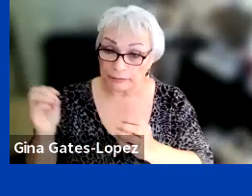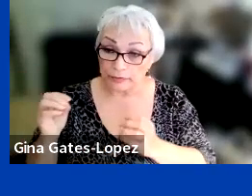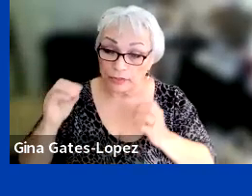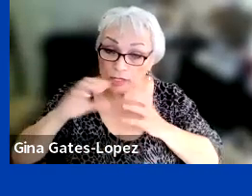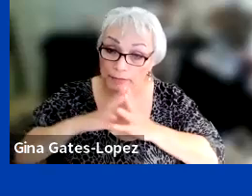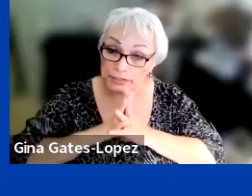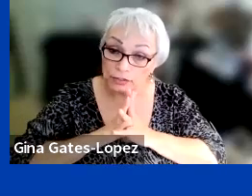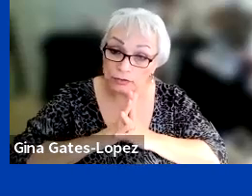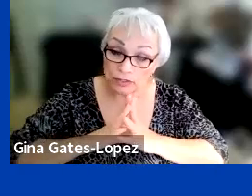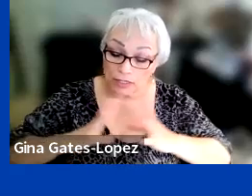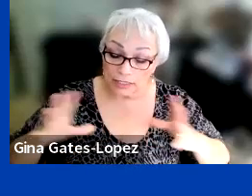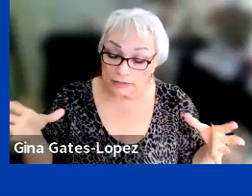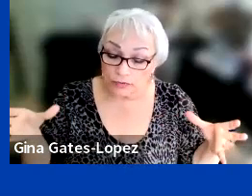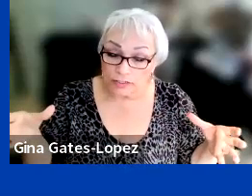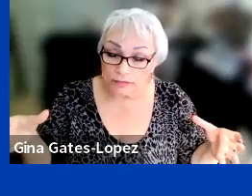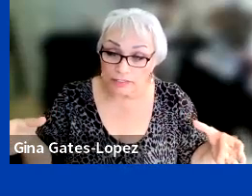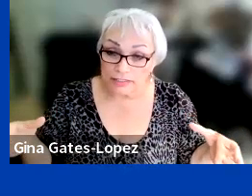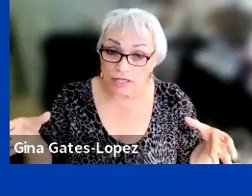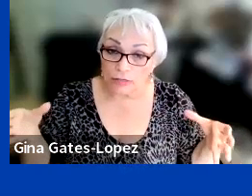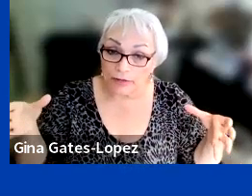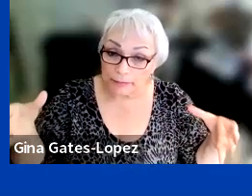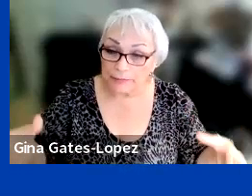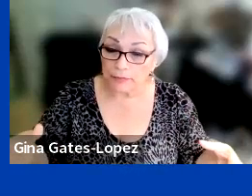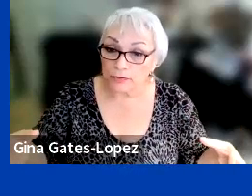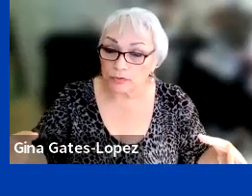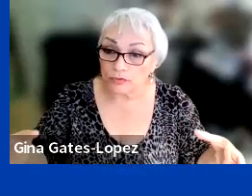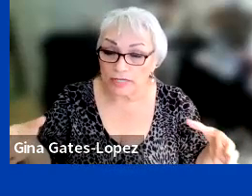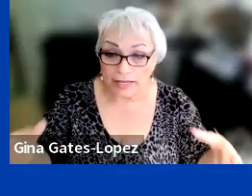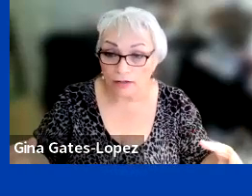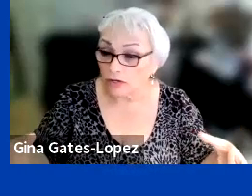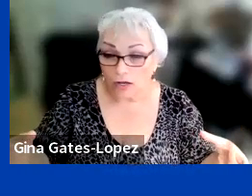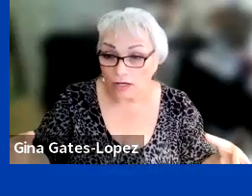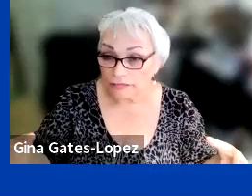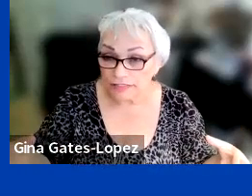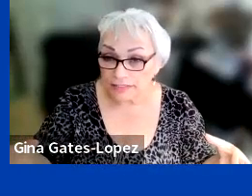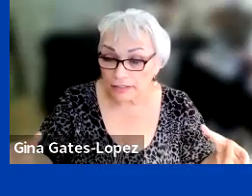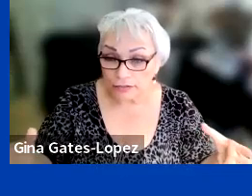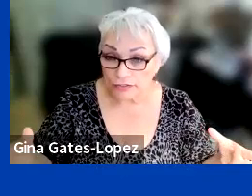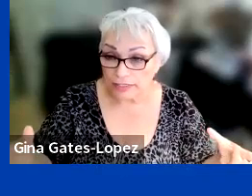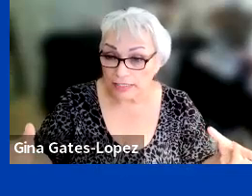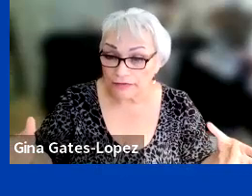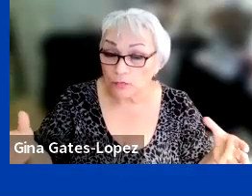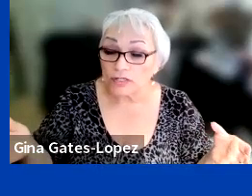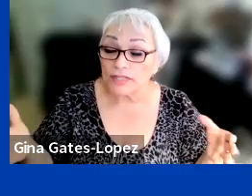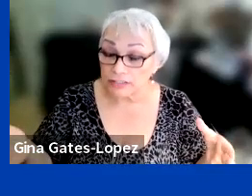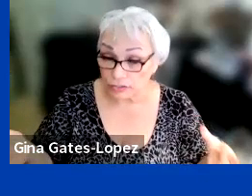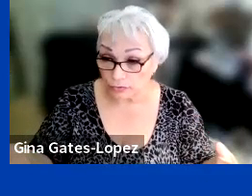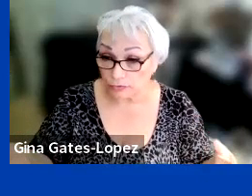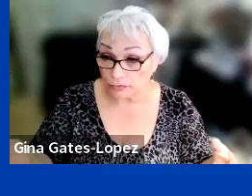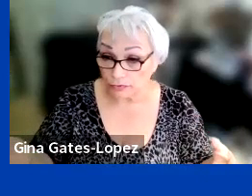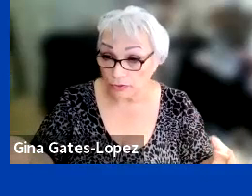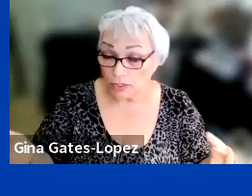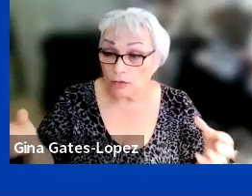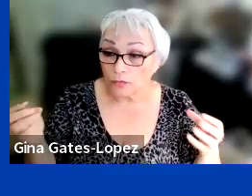older people, but you know, I really would like to talk about people who now all of a sudden there's a layoff, and what